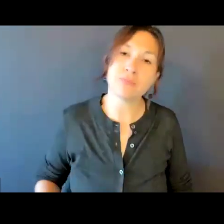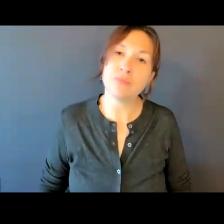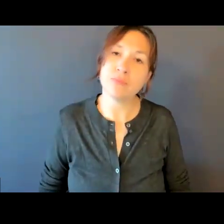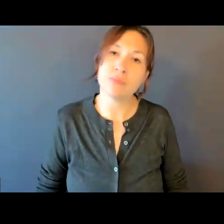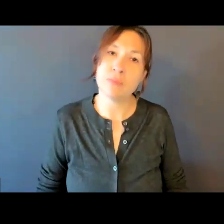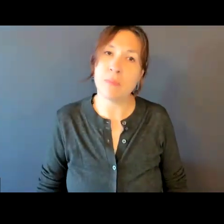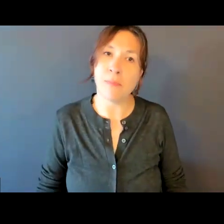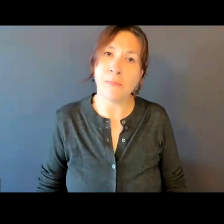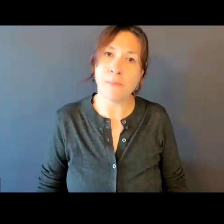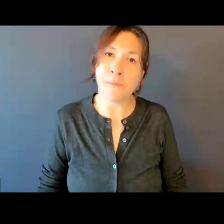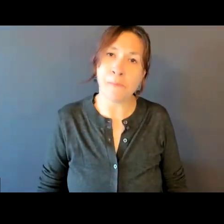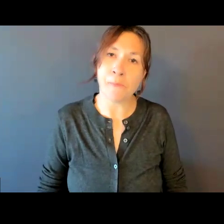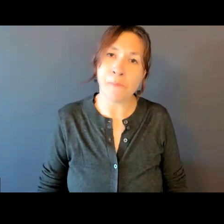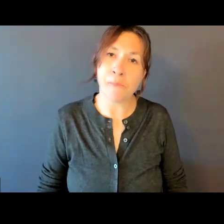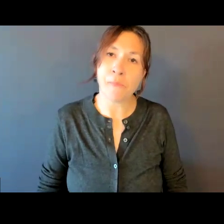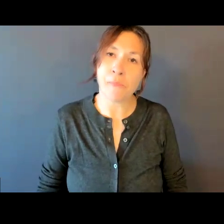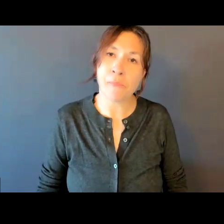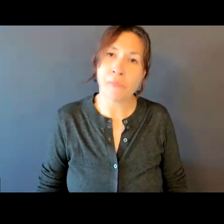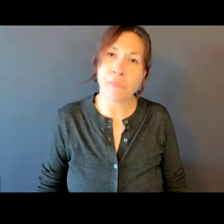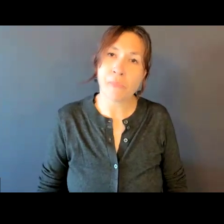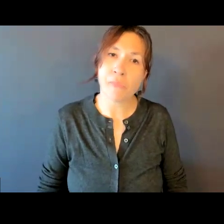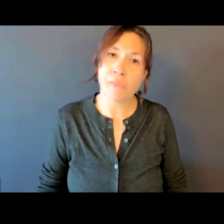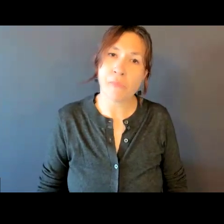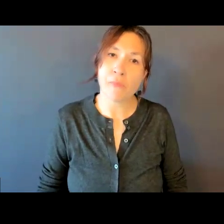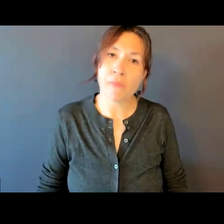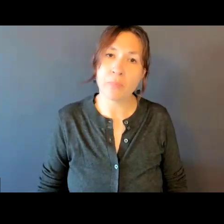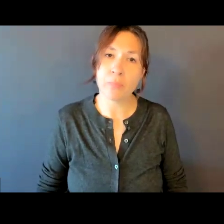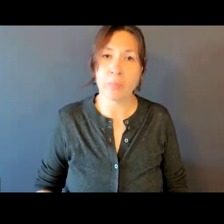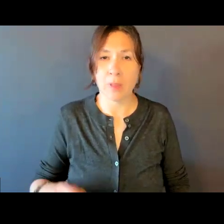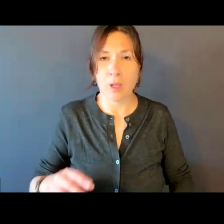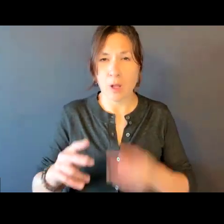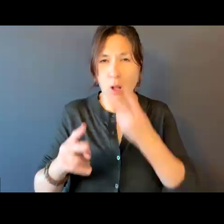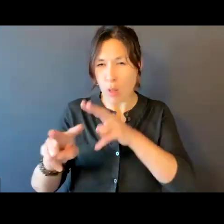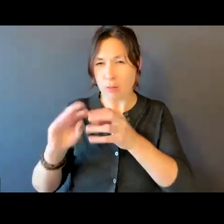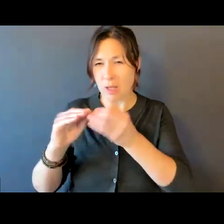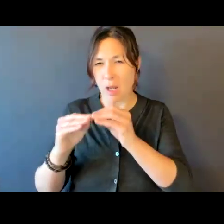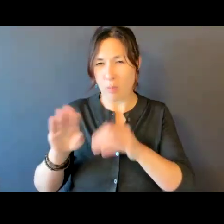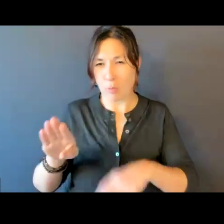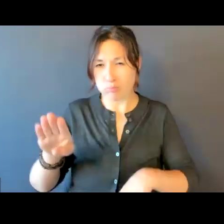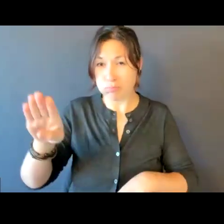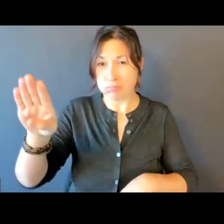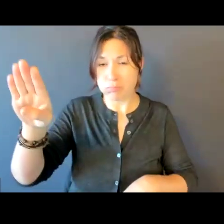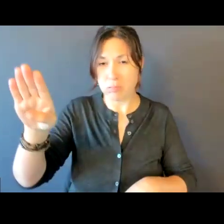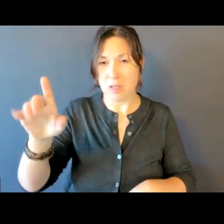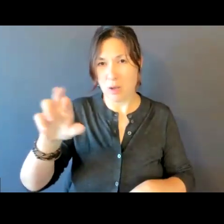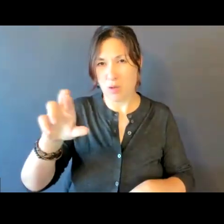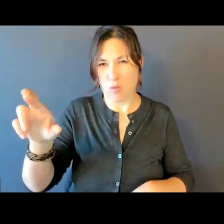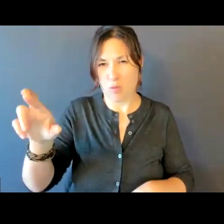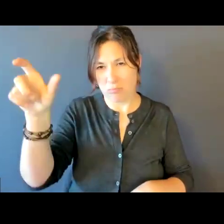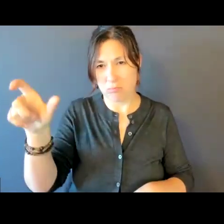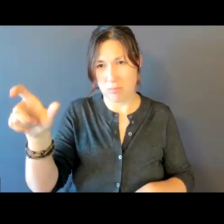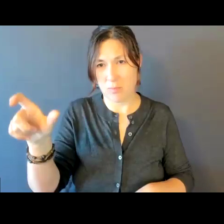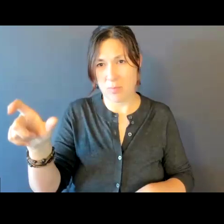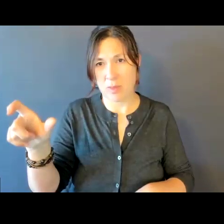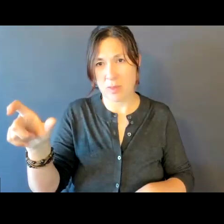If you look at growth, which is the right-hand columns here, we can see that they're not that different from